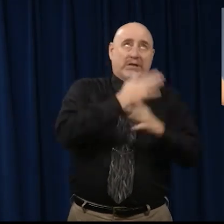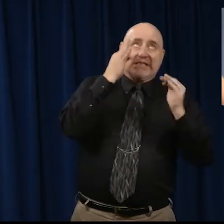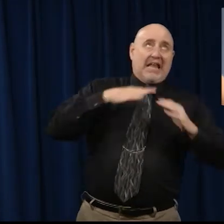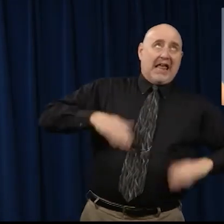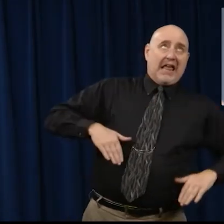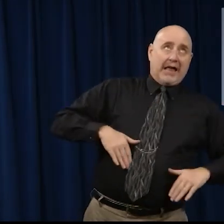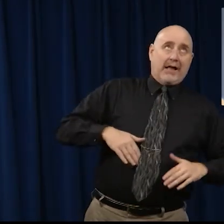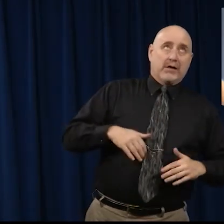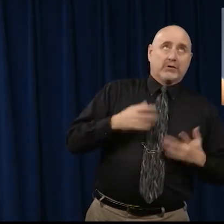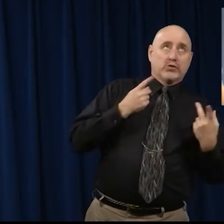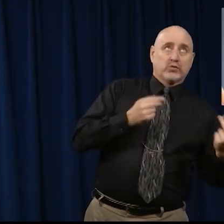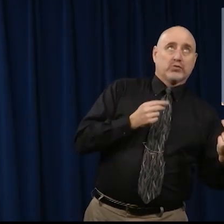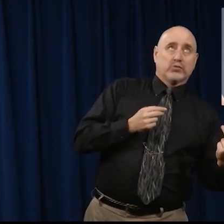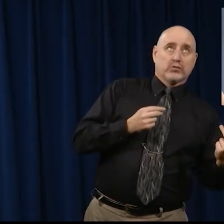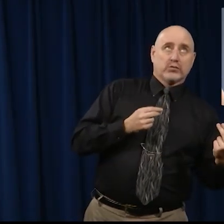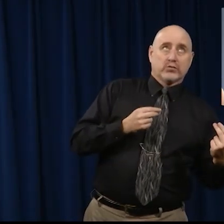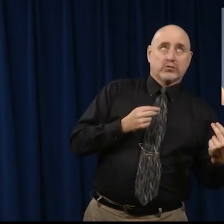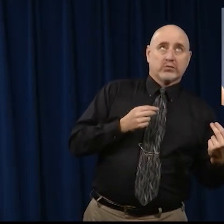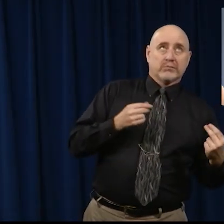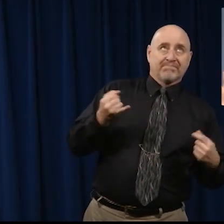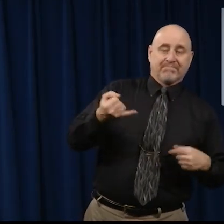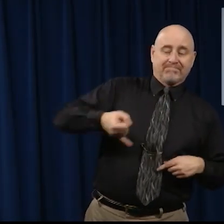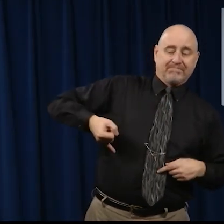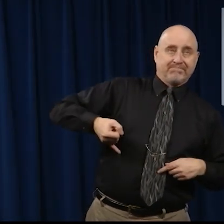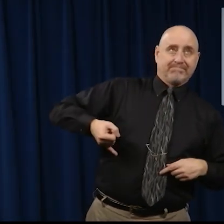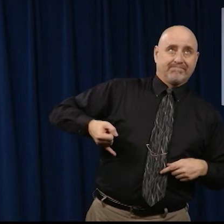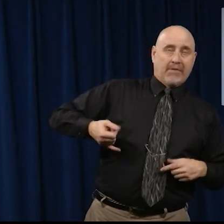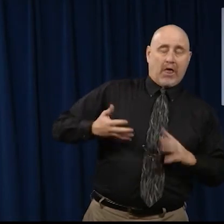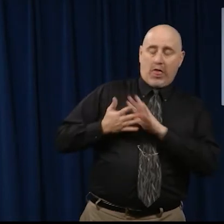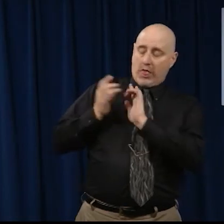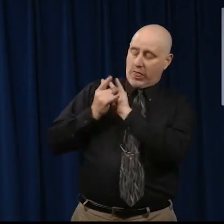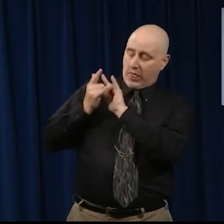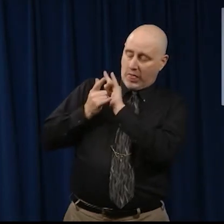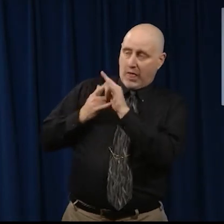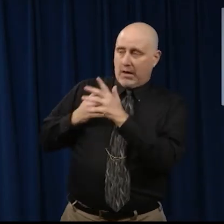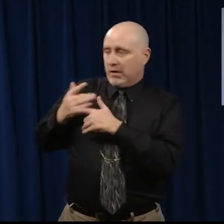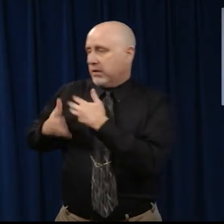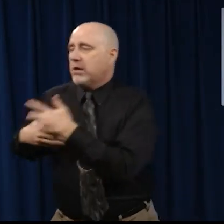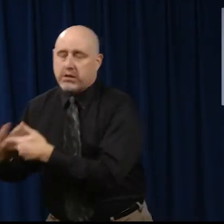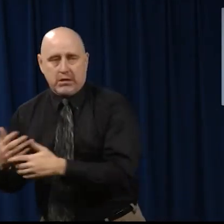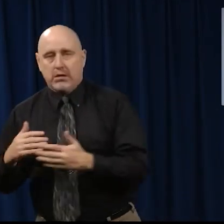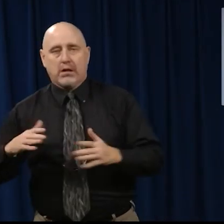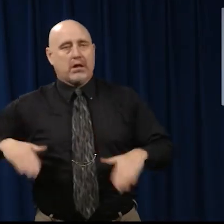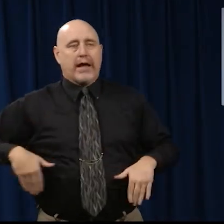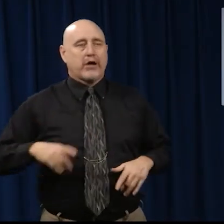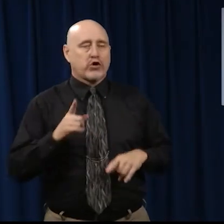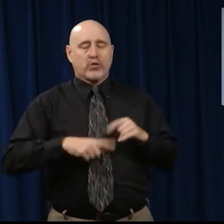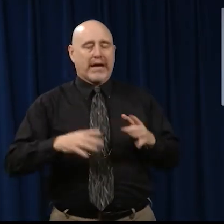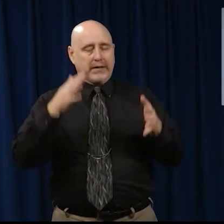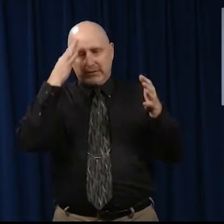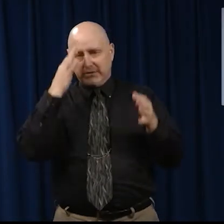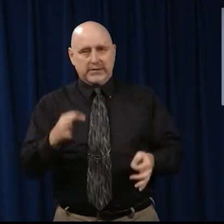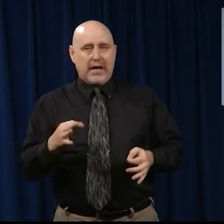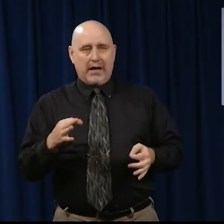never decided the line that you're going to draw, whatever line you were planning on drawing is going to get crossed. You can't purpose in your